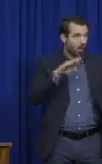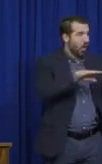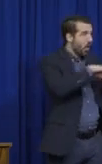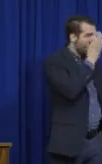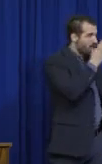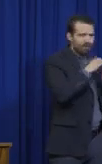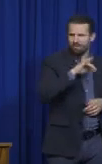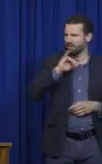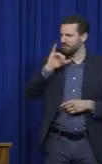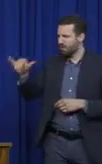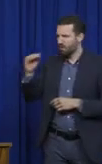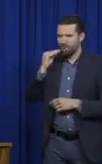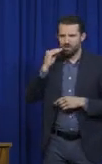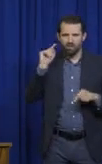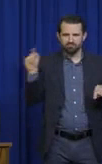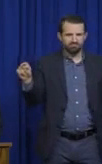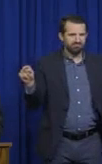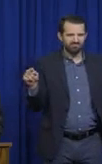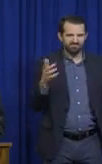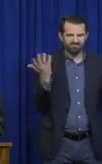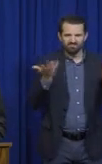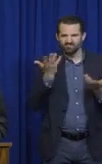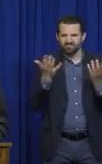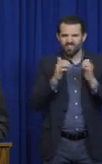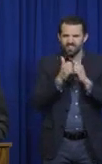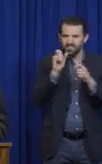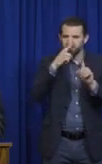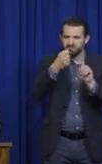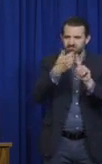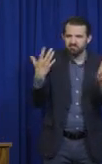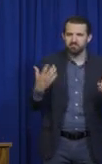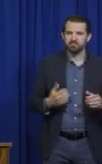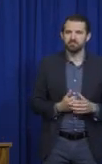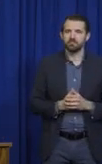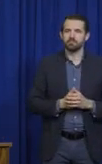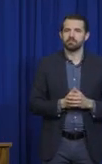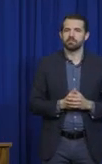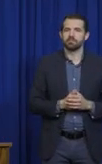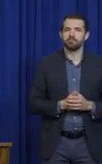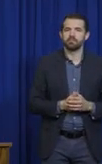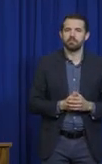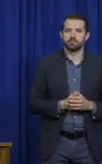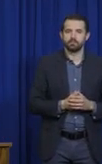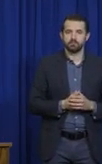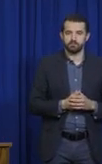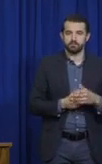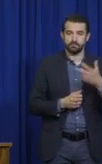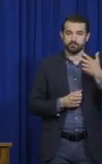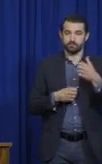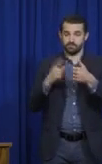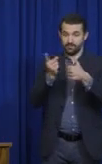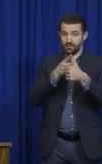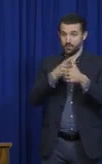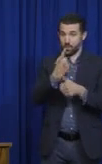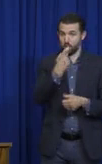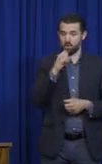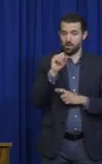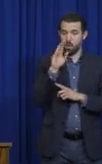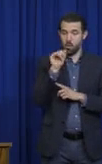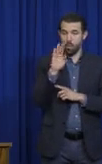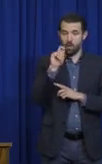think that would be helpful. Great. So Patrick's first question is around the swabs. and the origin, the manufacturer of